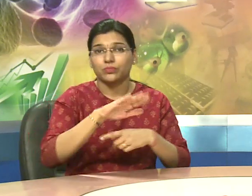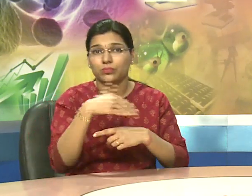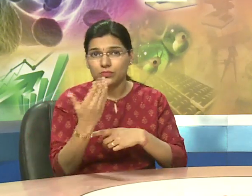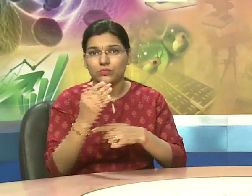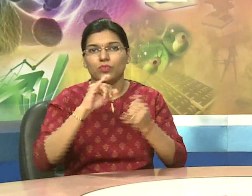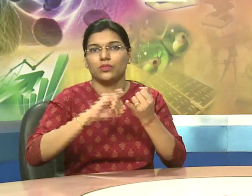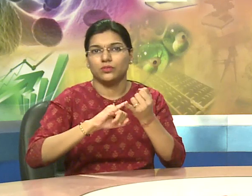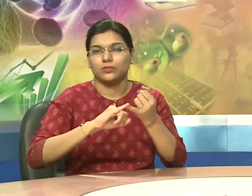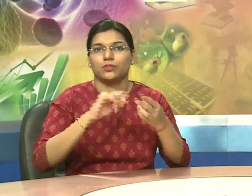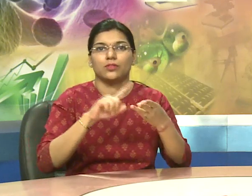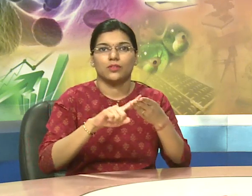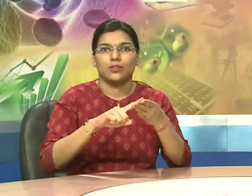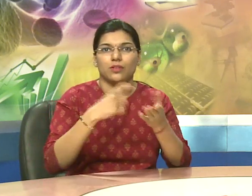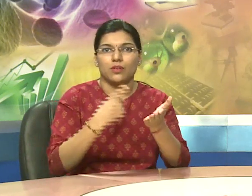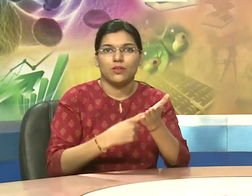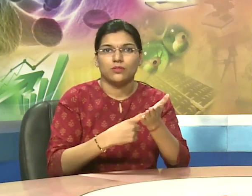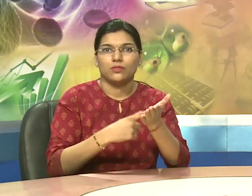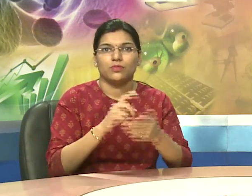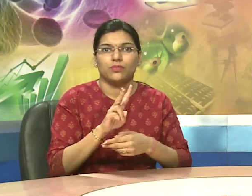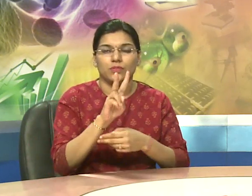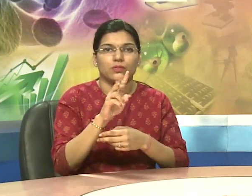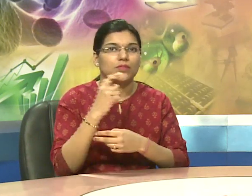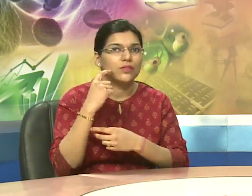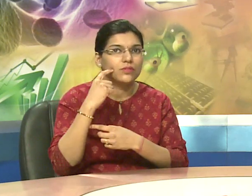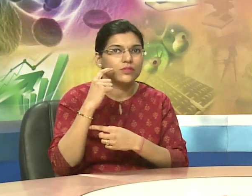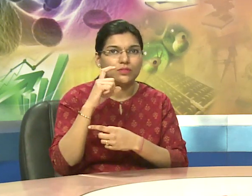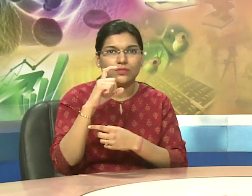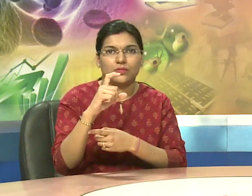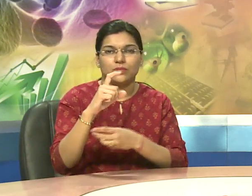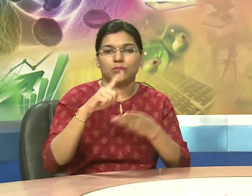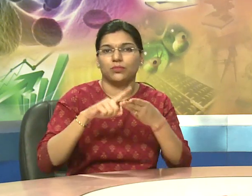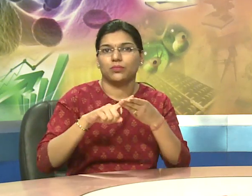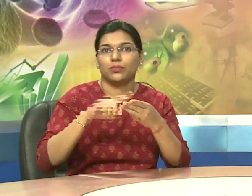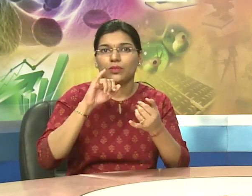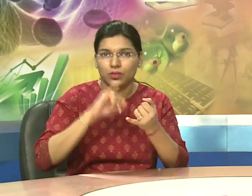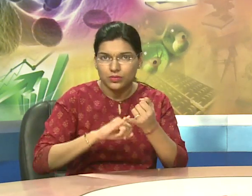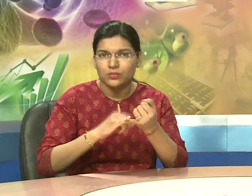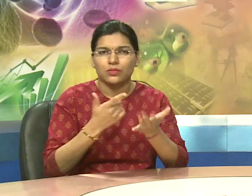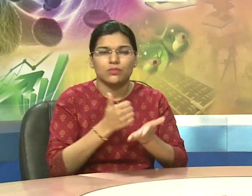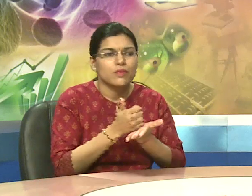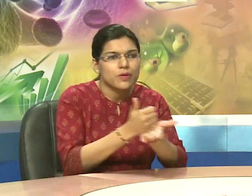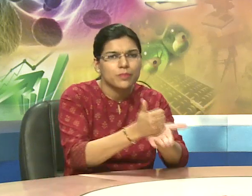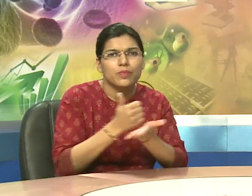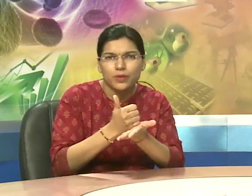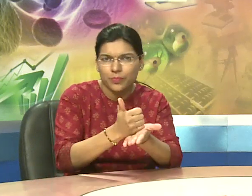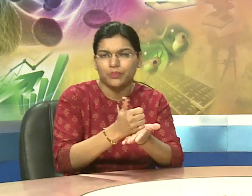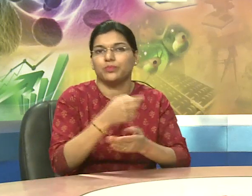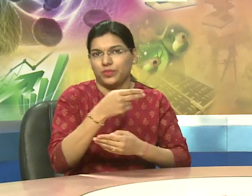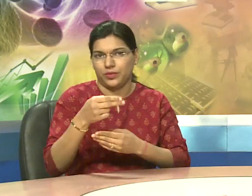The sign is used for transport and the second word is services. What is the meaning